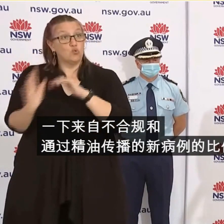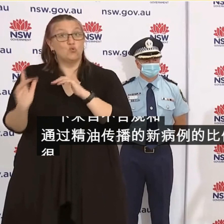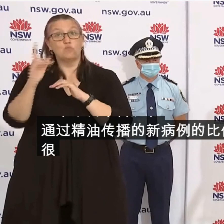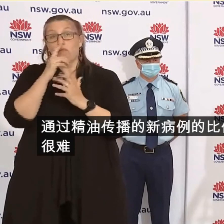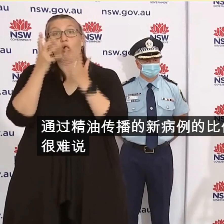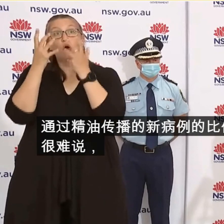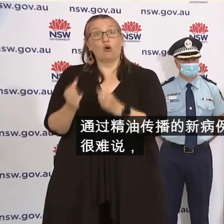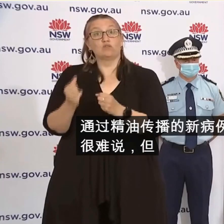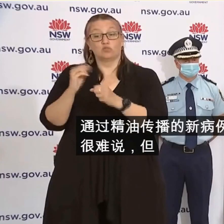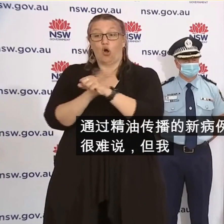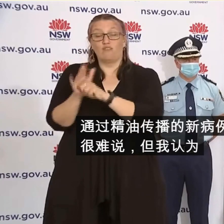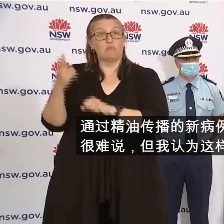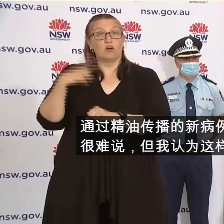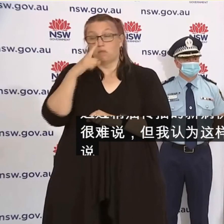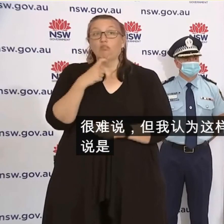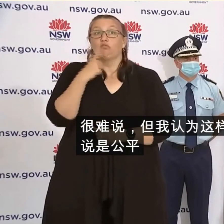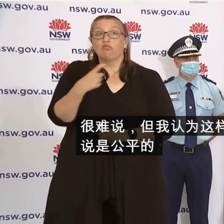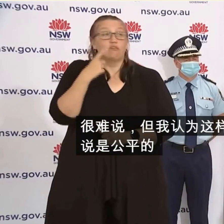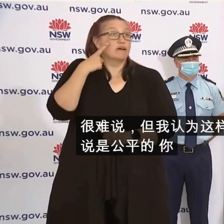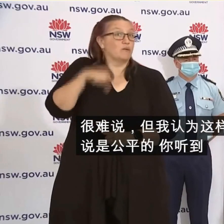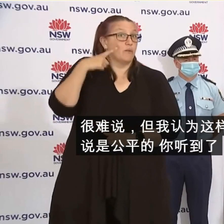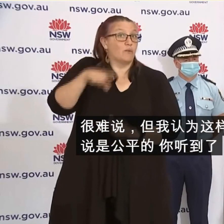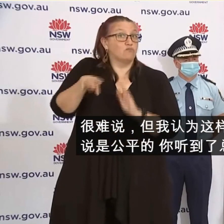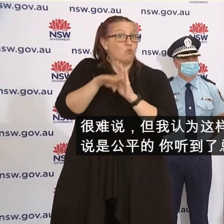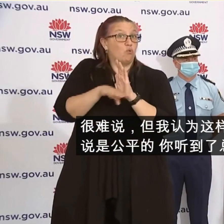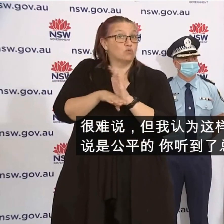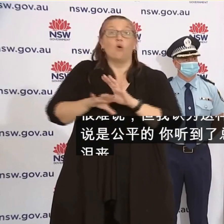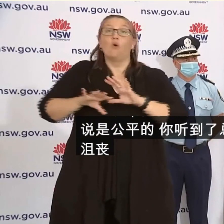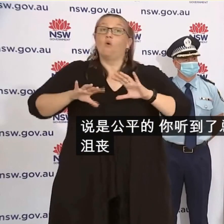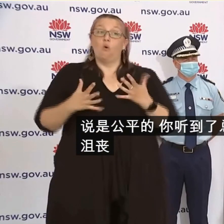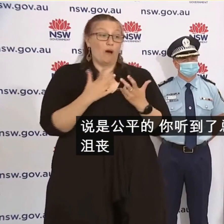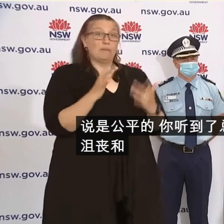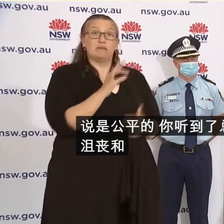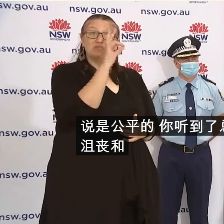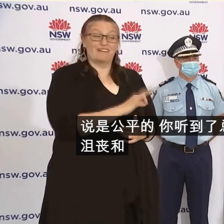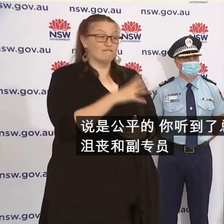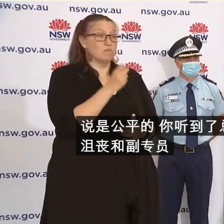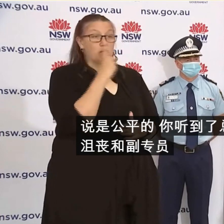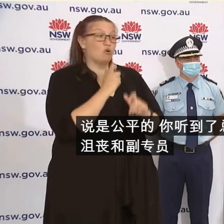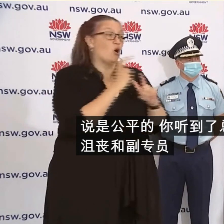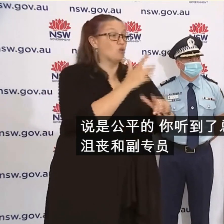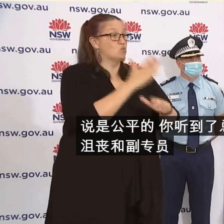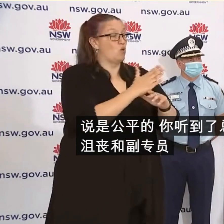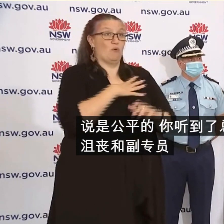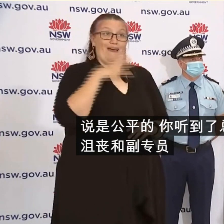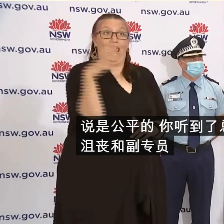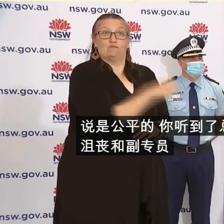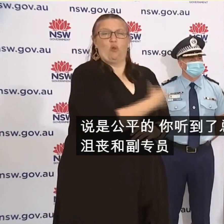essential work? Very difficult to say that, but I think it's fair to say that you heard the Premier's frustration and the Deputy Commissioners.